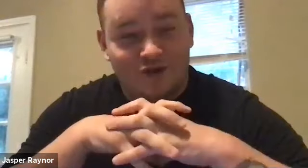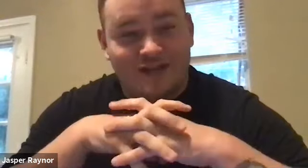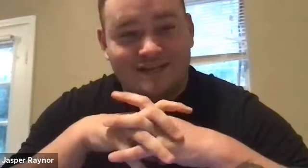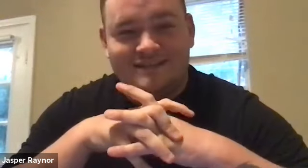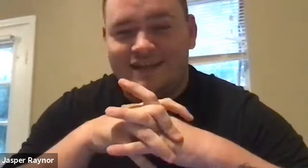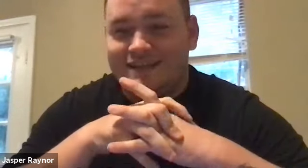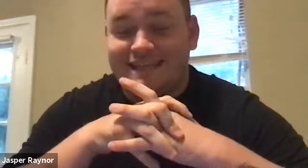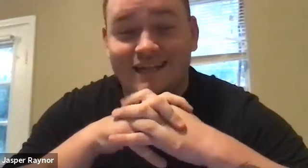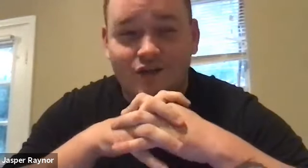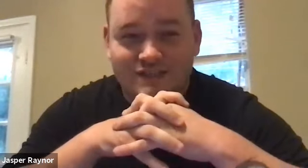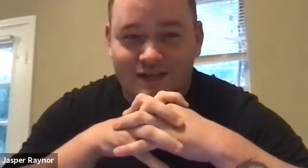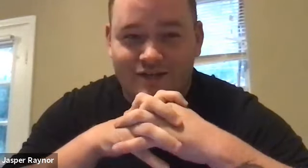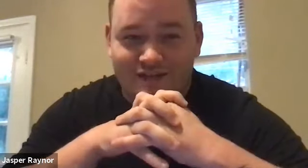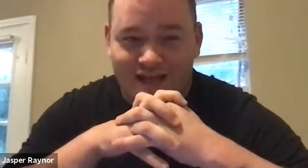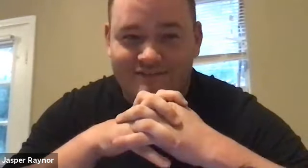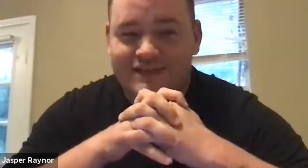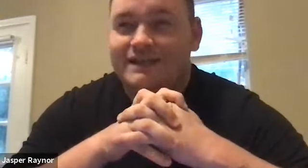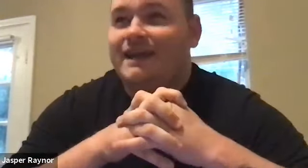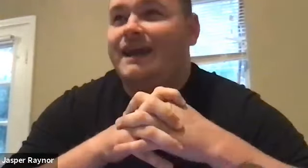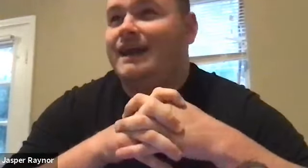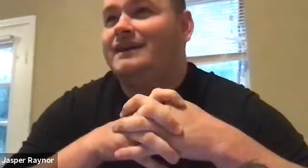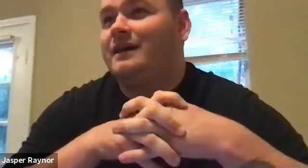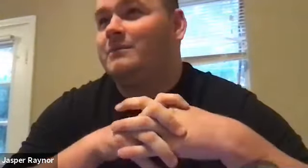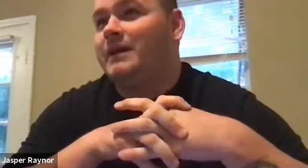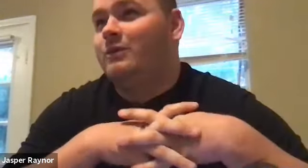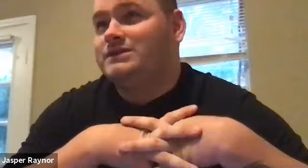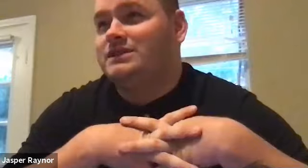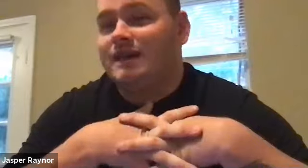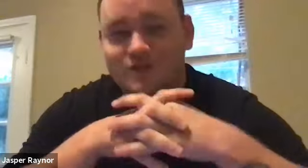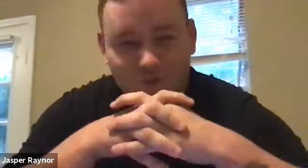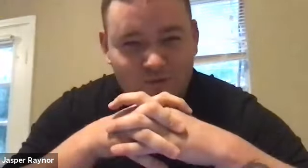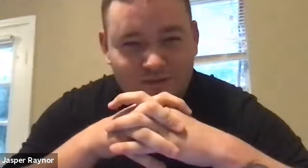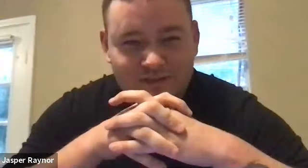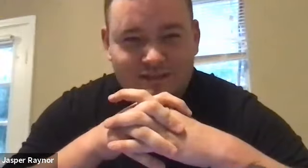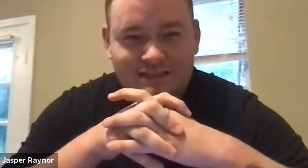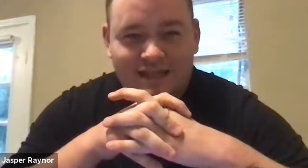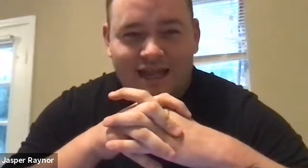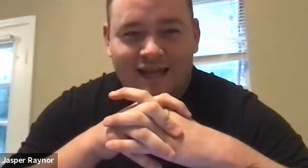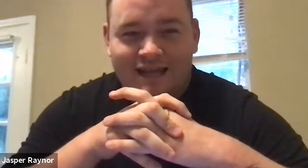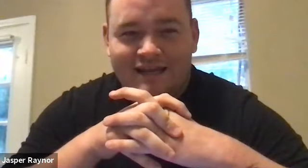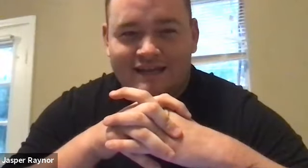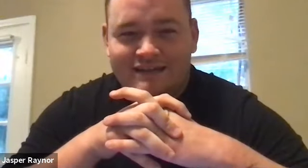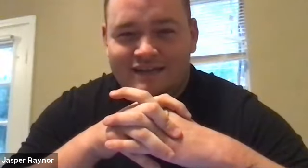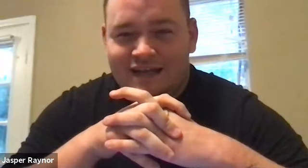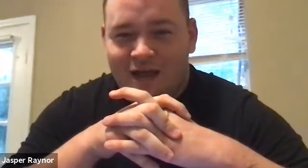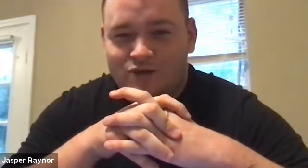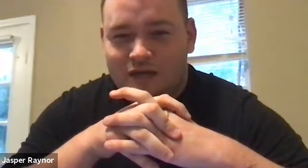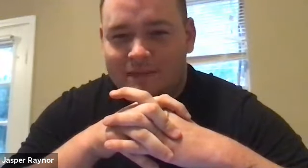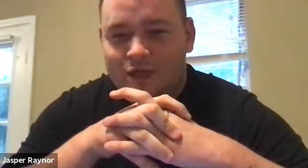learning, and because I didn't learn till later in life. And but I went to the deaf school and I was trying to be